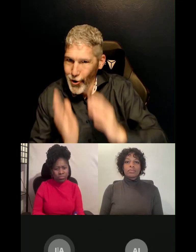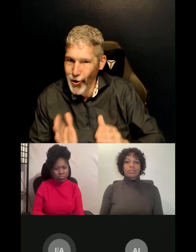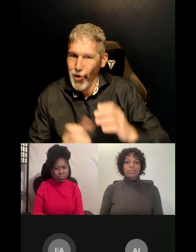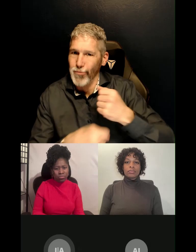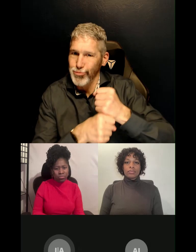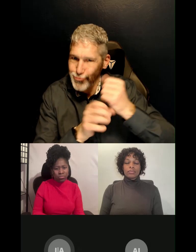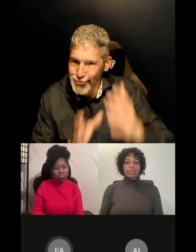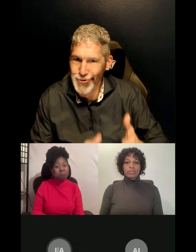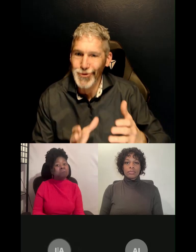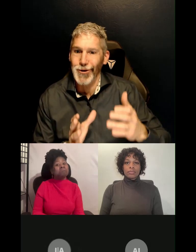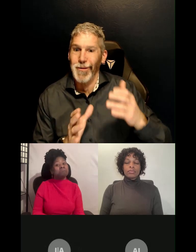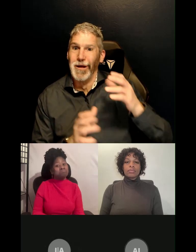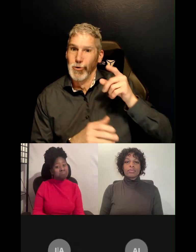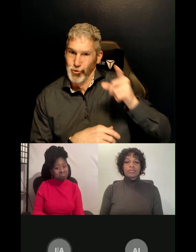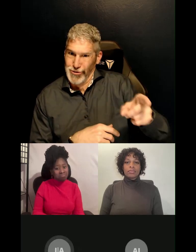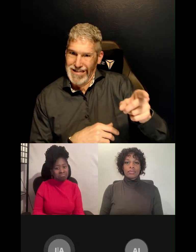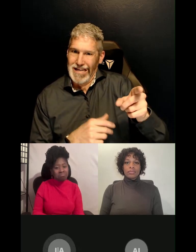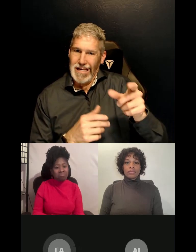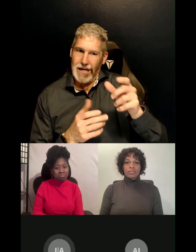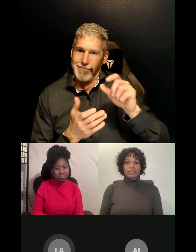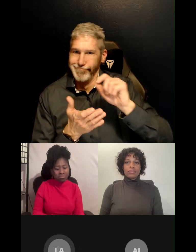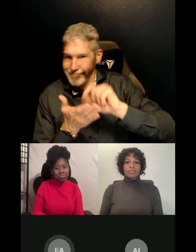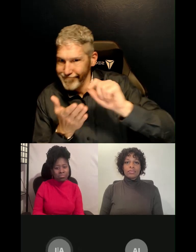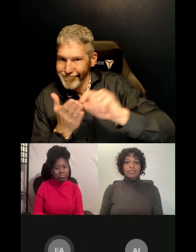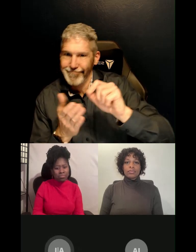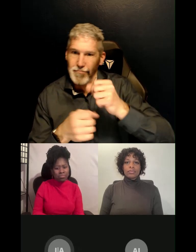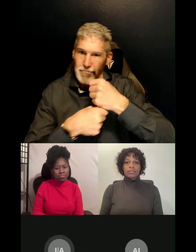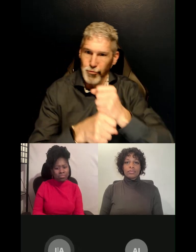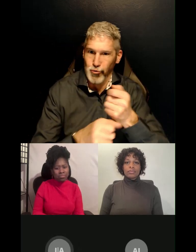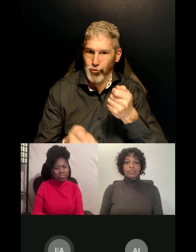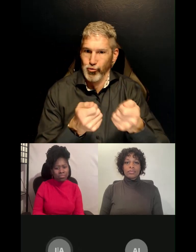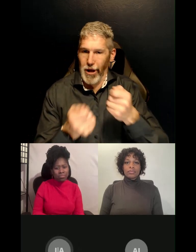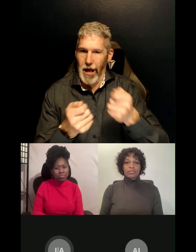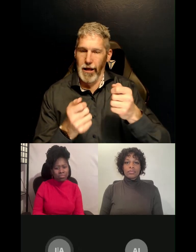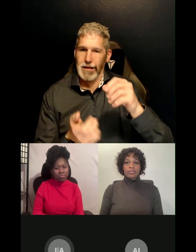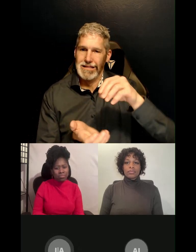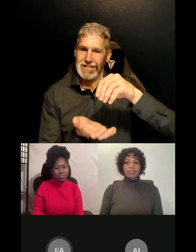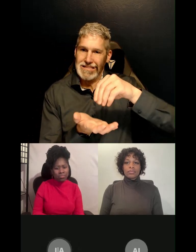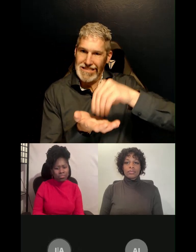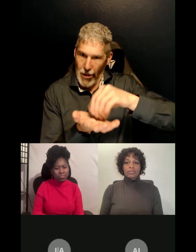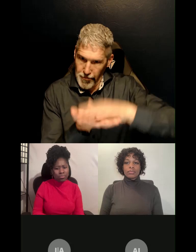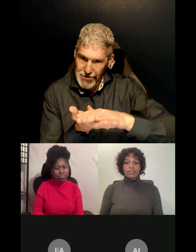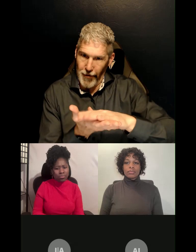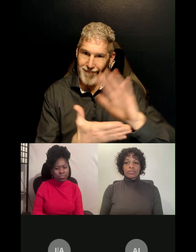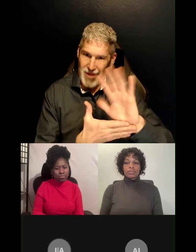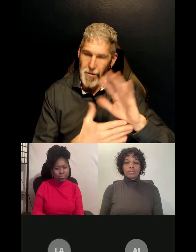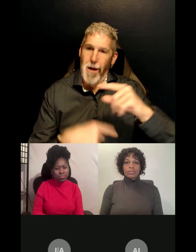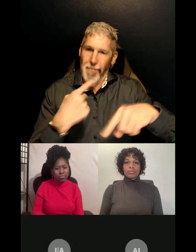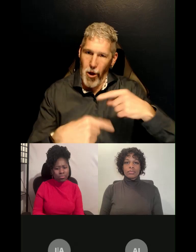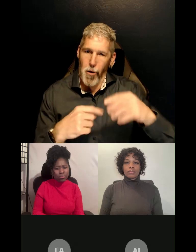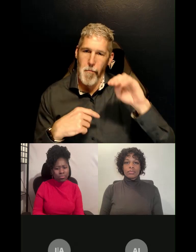And the actor became a writer, became a producer,